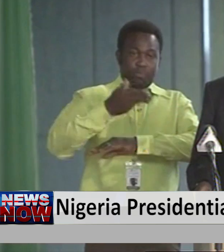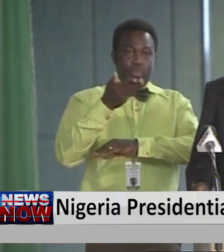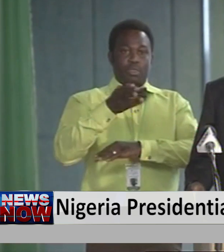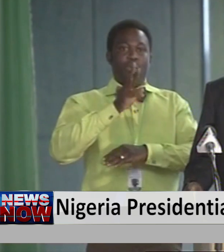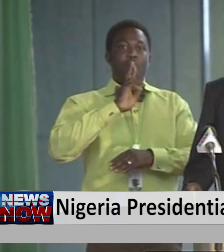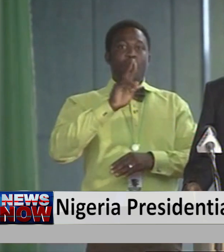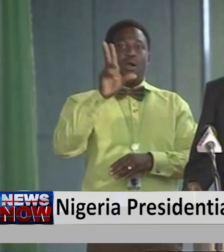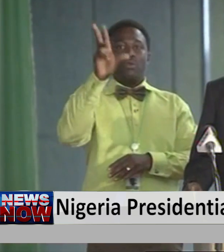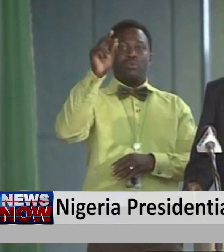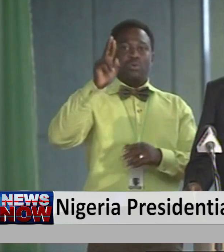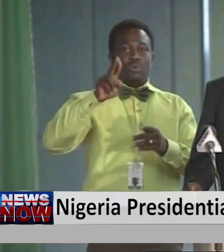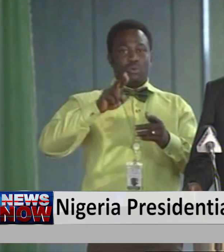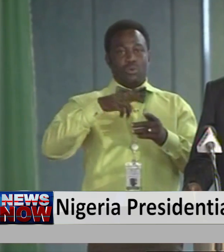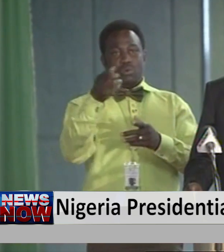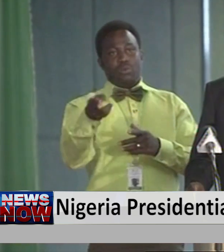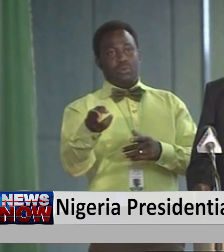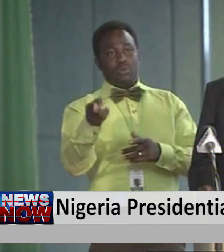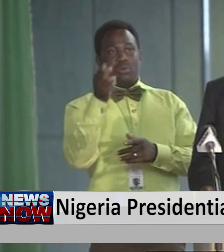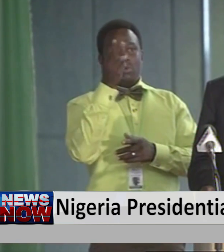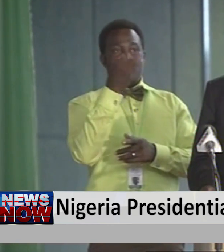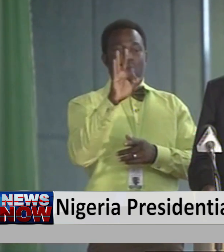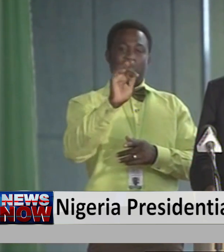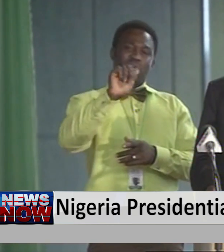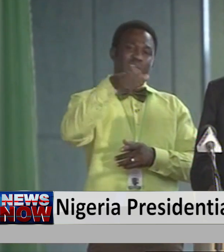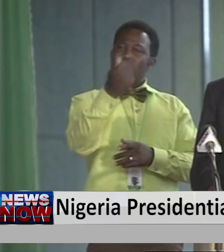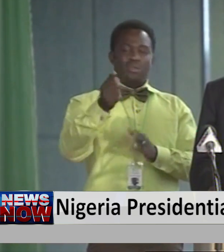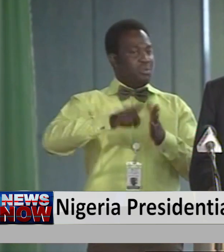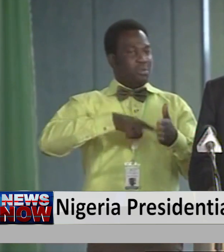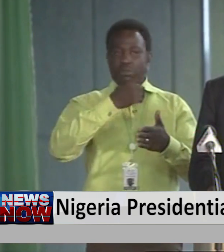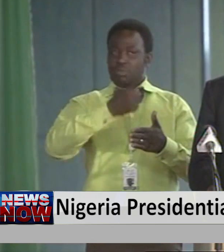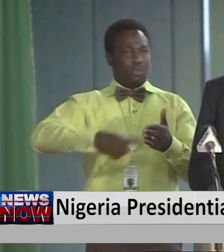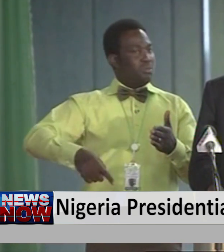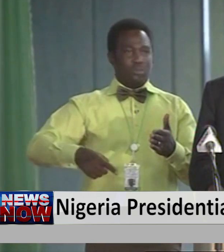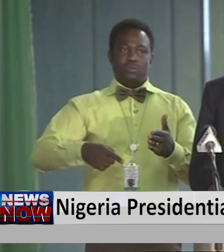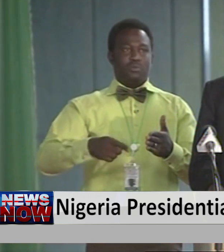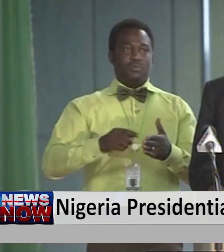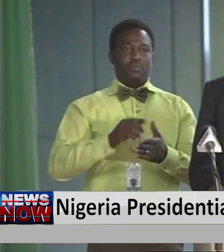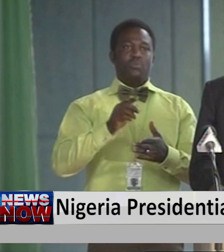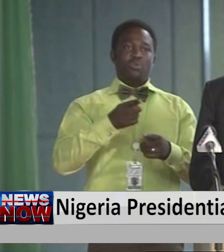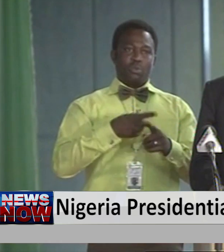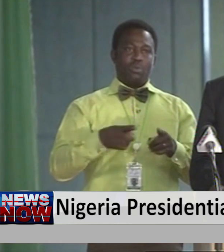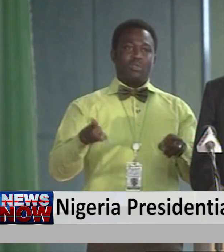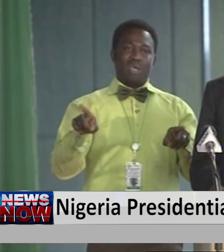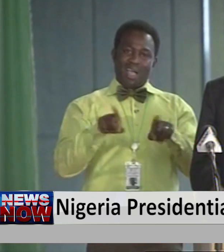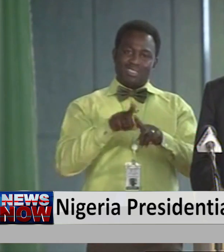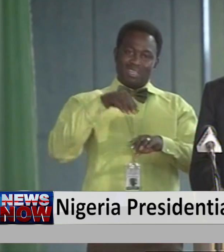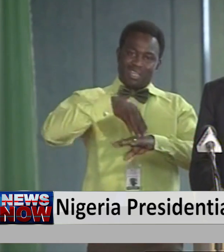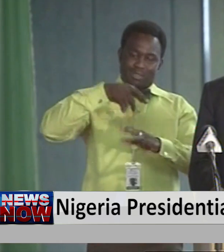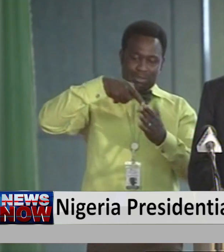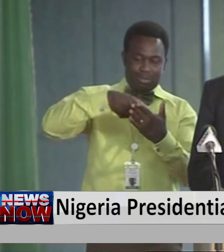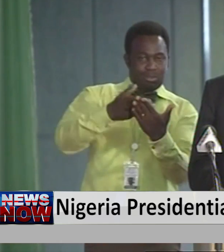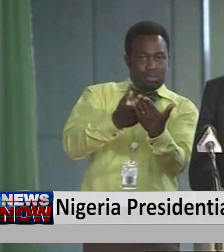no reports of any cancellations. But as at this